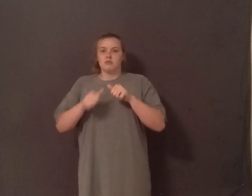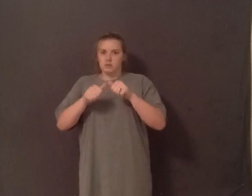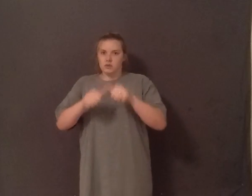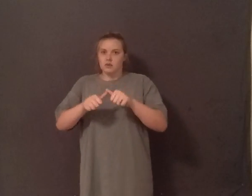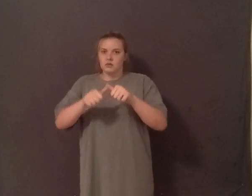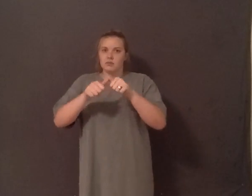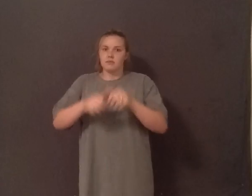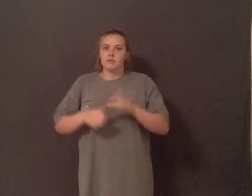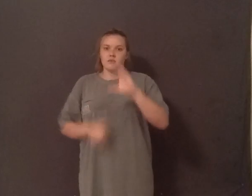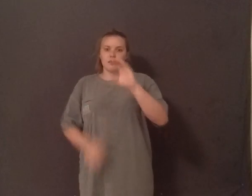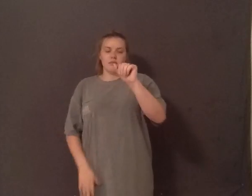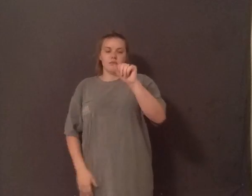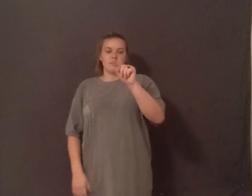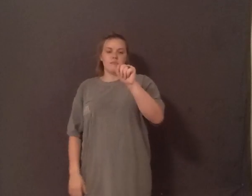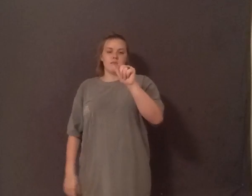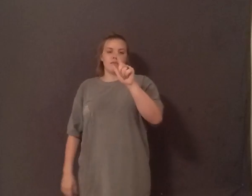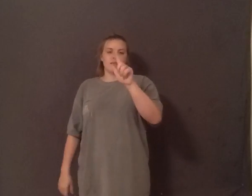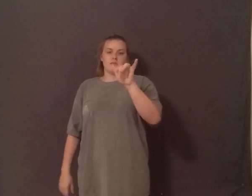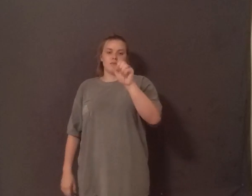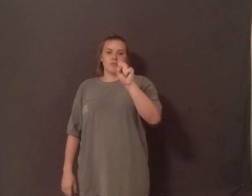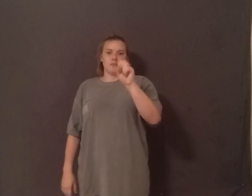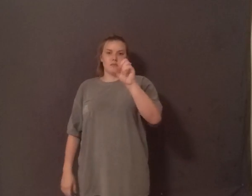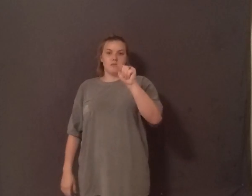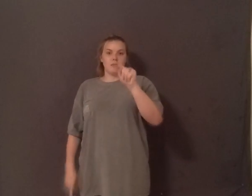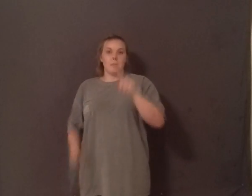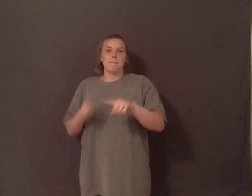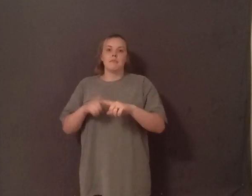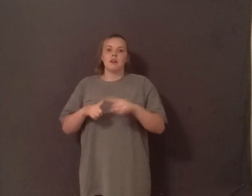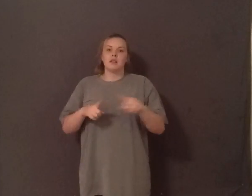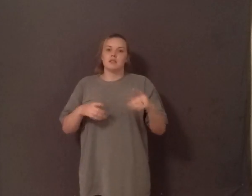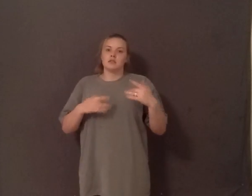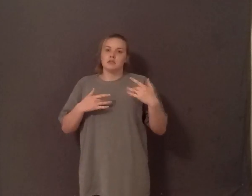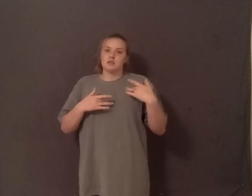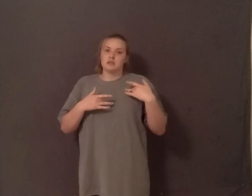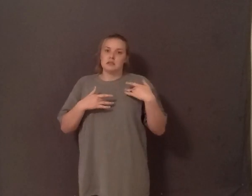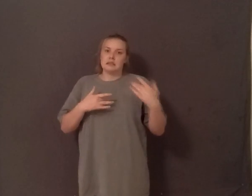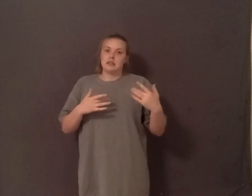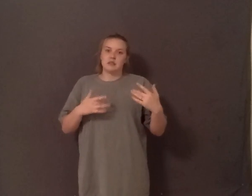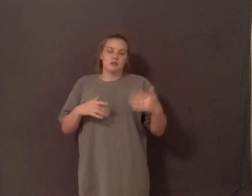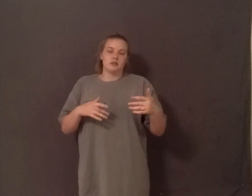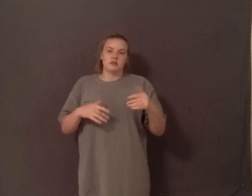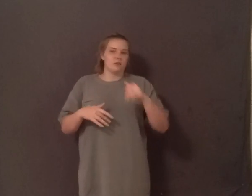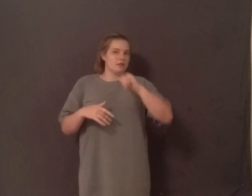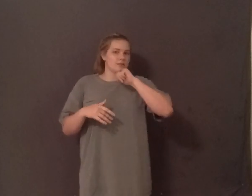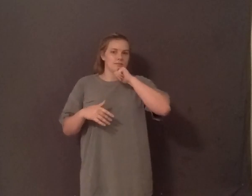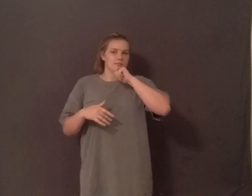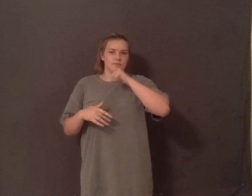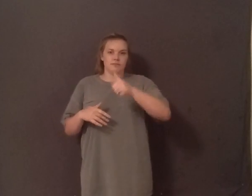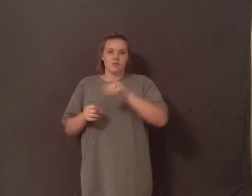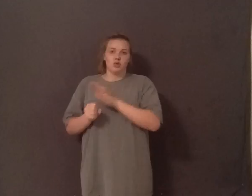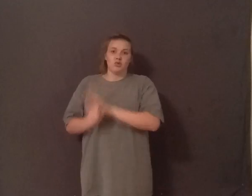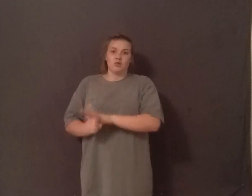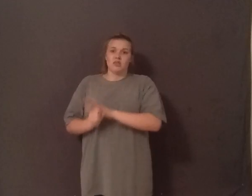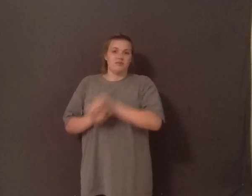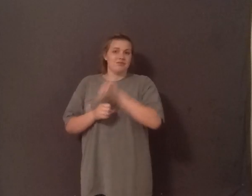catalyst. But overall, it's very, very counterproductive and unhelpful at getting you what you